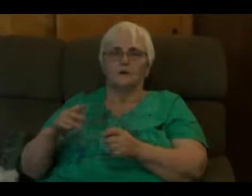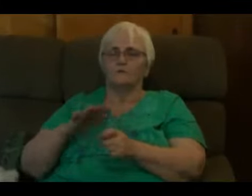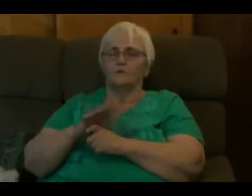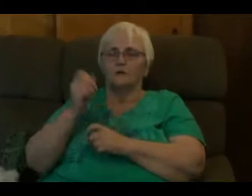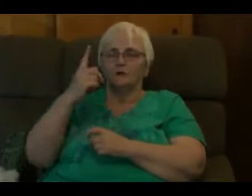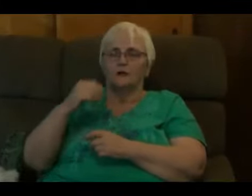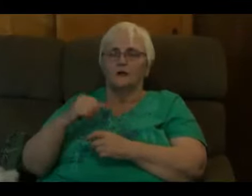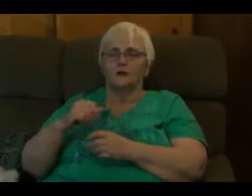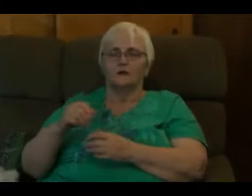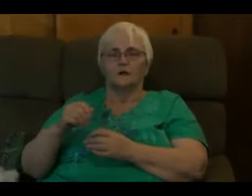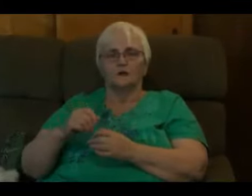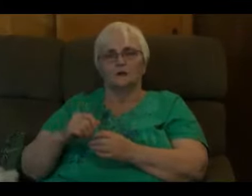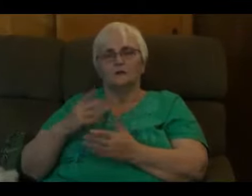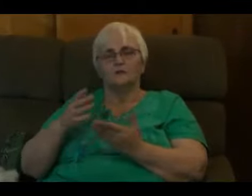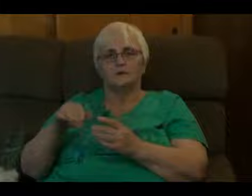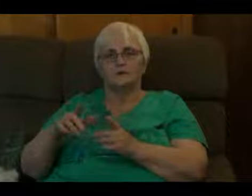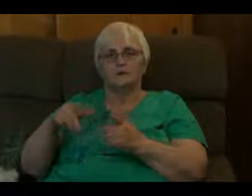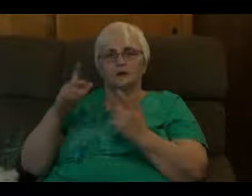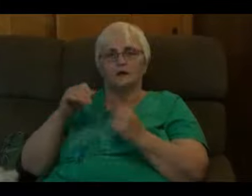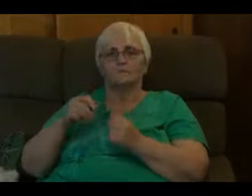want to look lastly at the blessing of clarity.